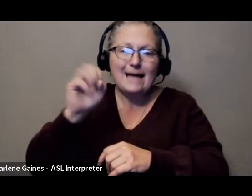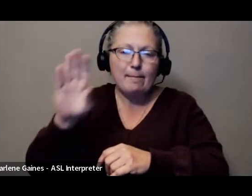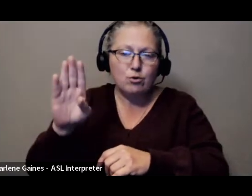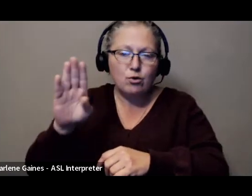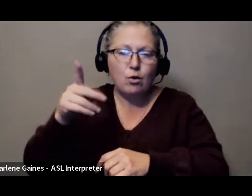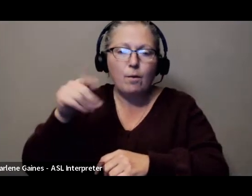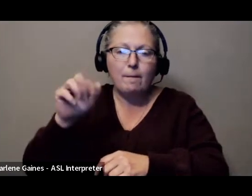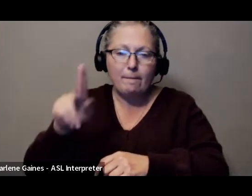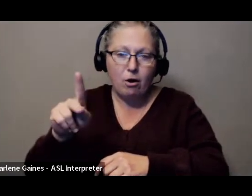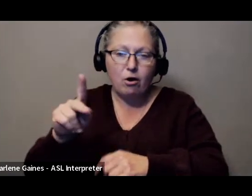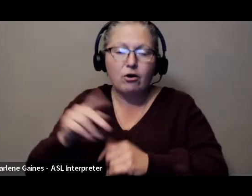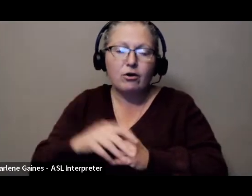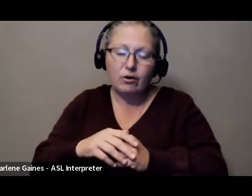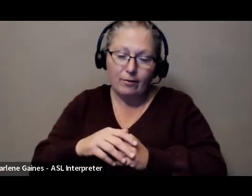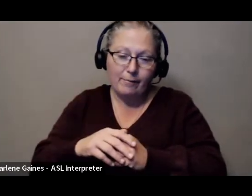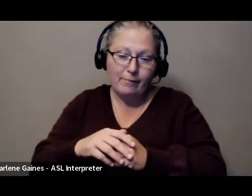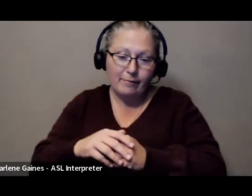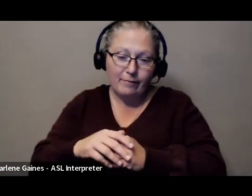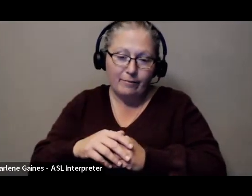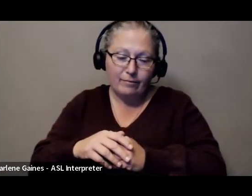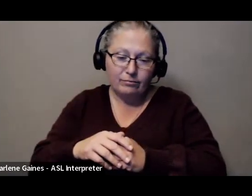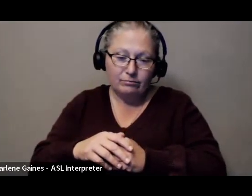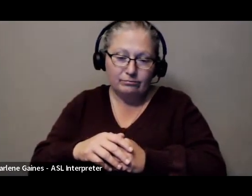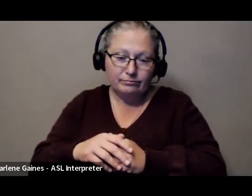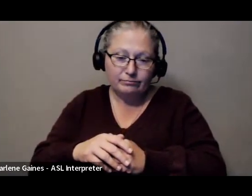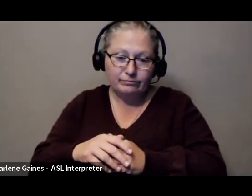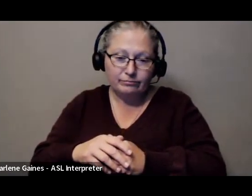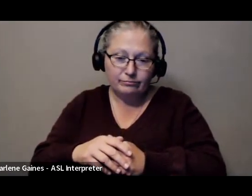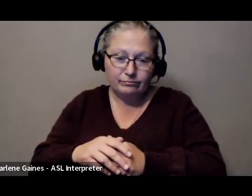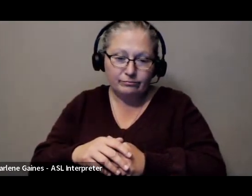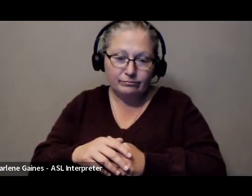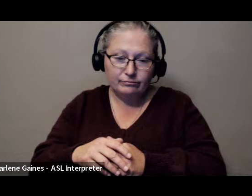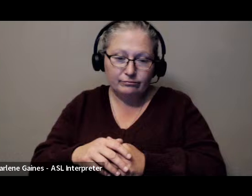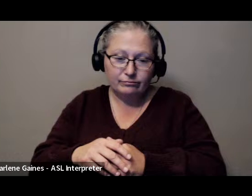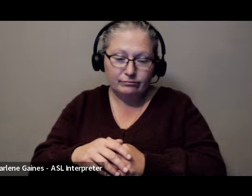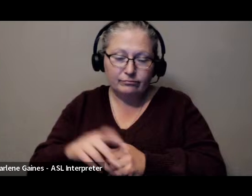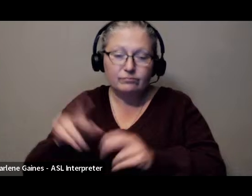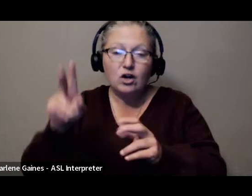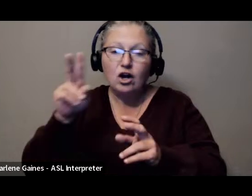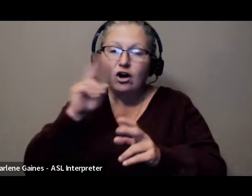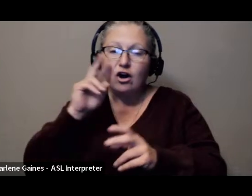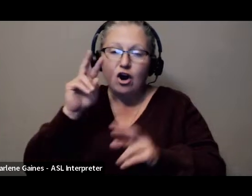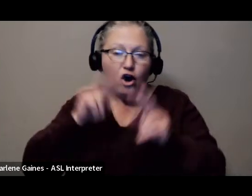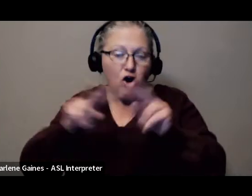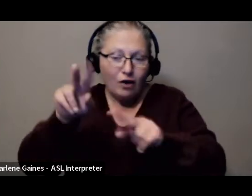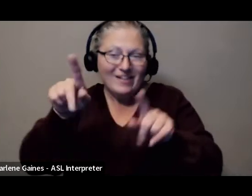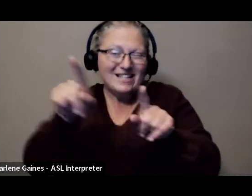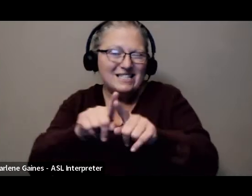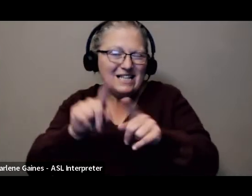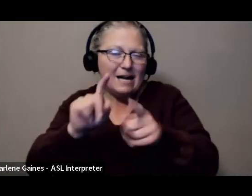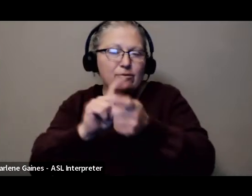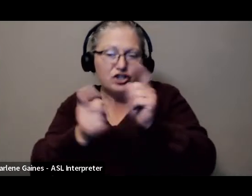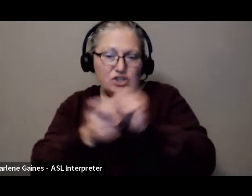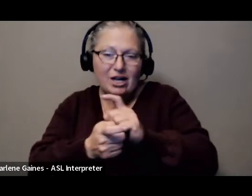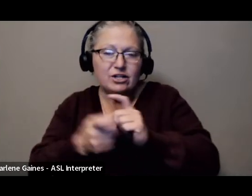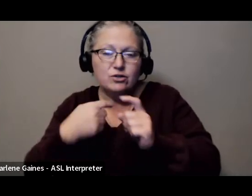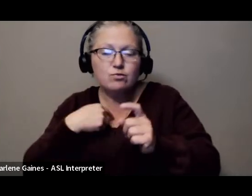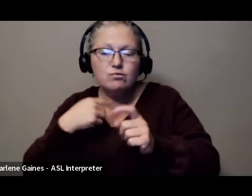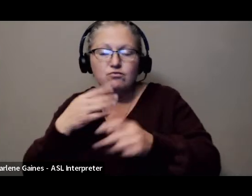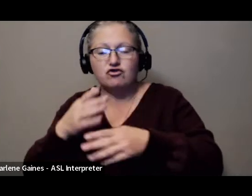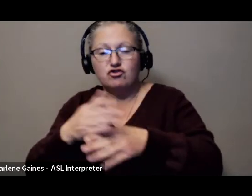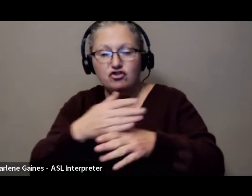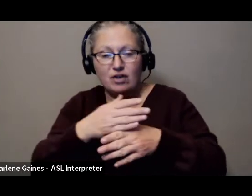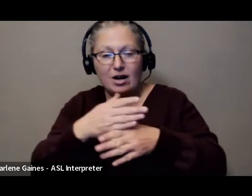Park. And so they're looking at the same types of changes that we are. We were able to share each